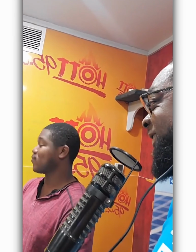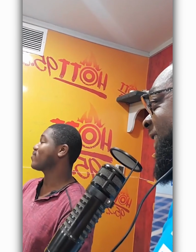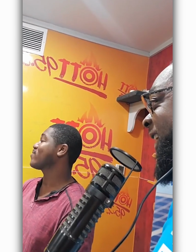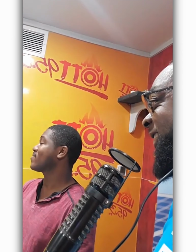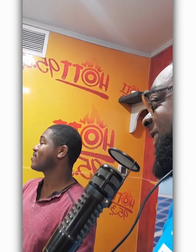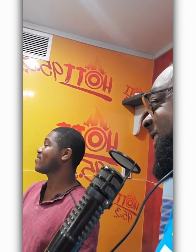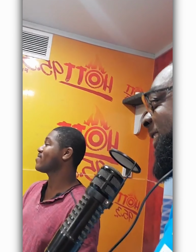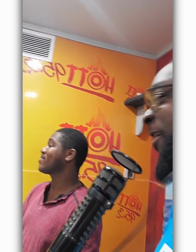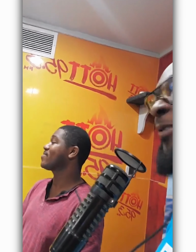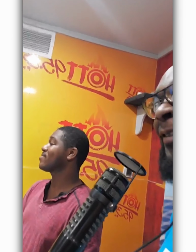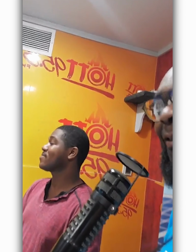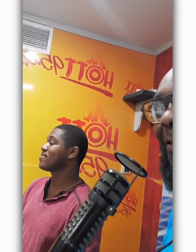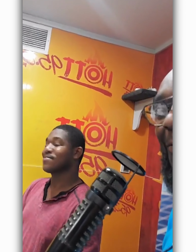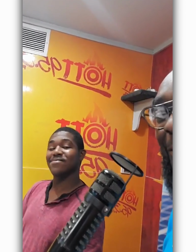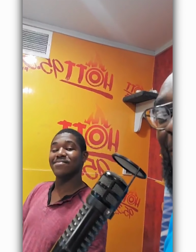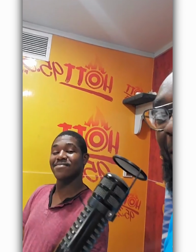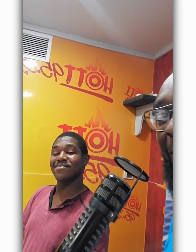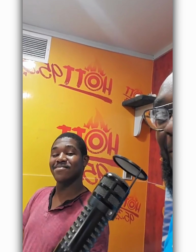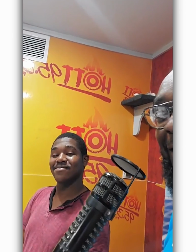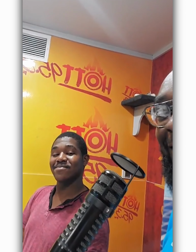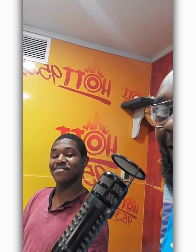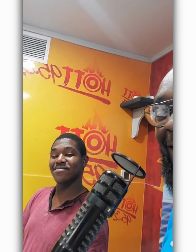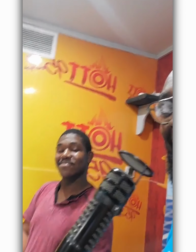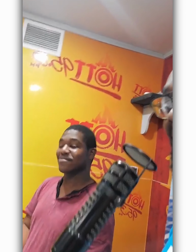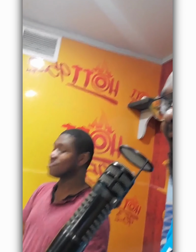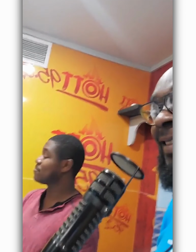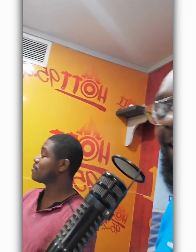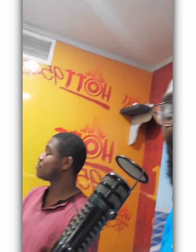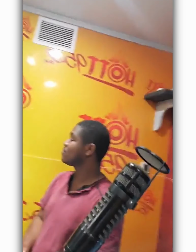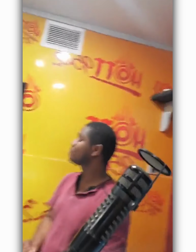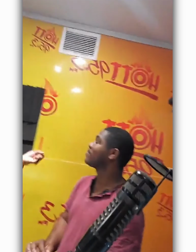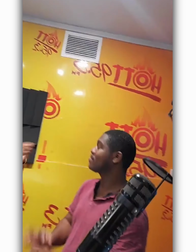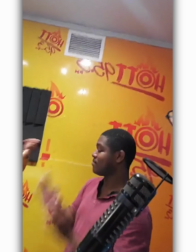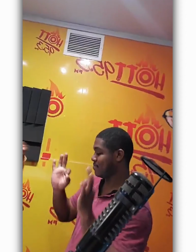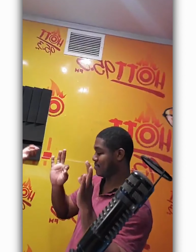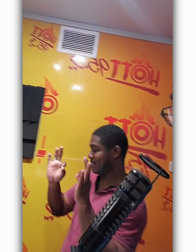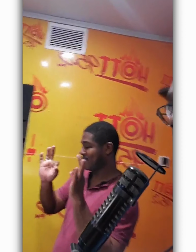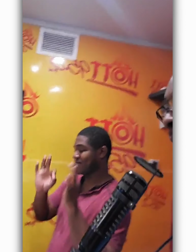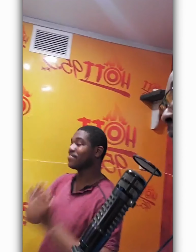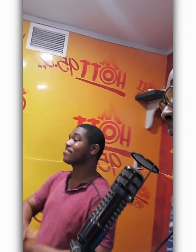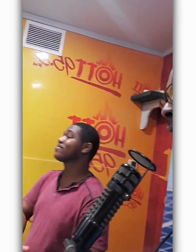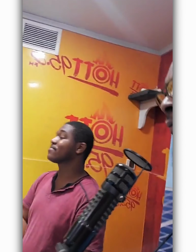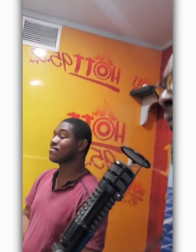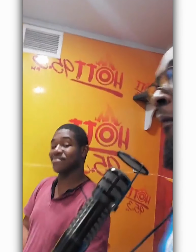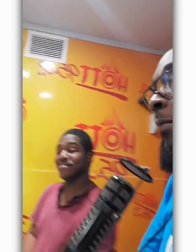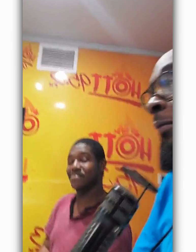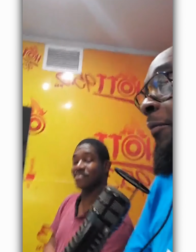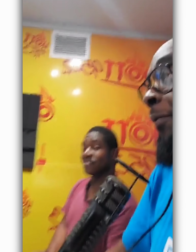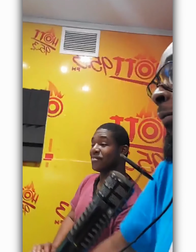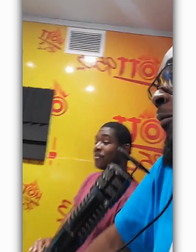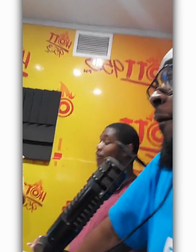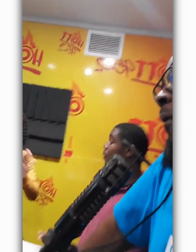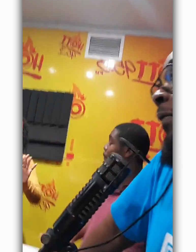Yes, sure. That we're talking about, man. We must say yes, sure. Big up. By the way, we are live, like Sluggy said, live